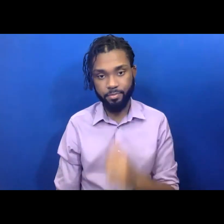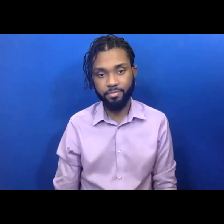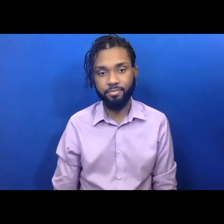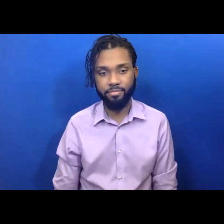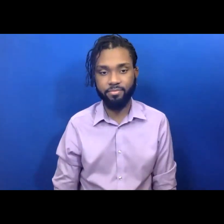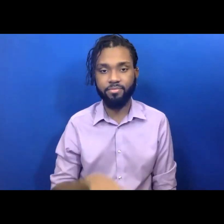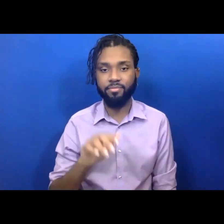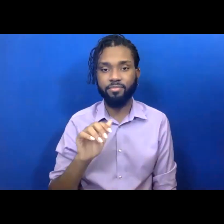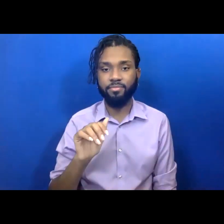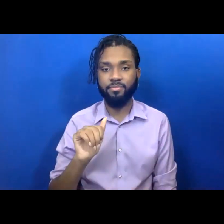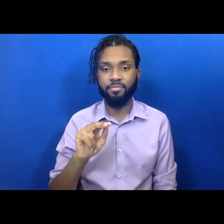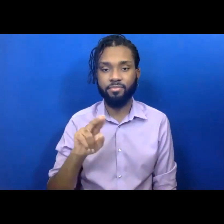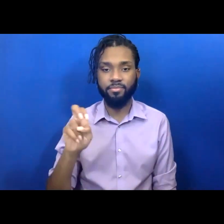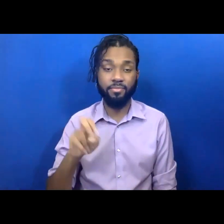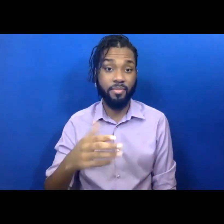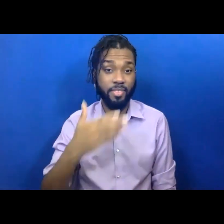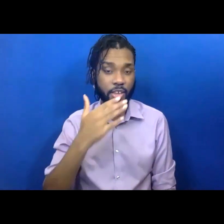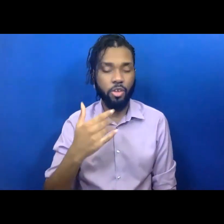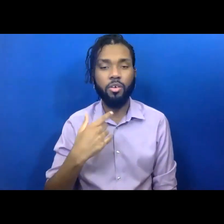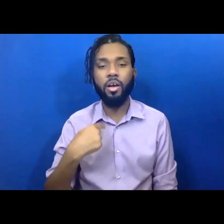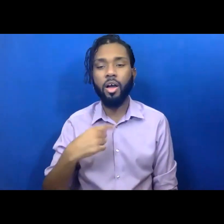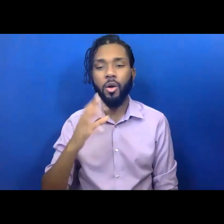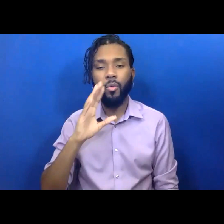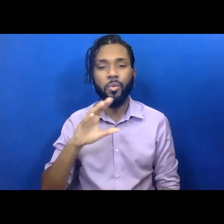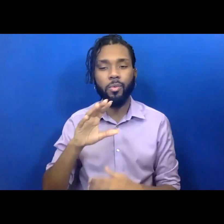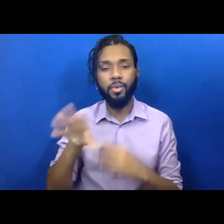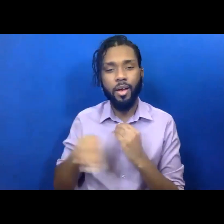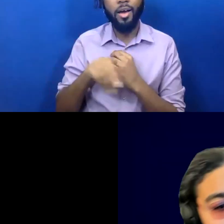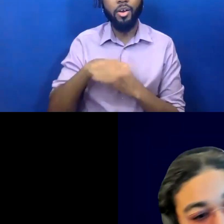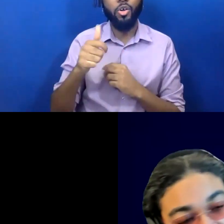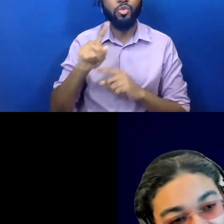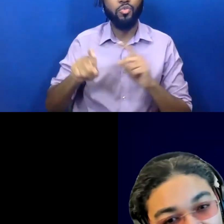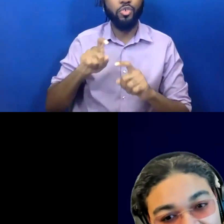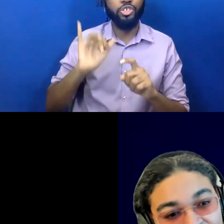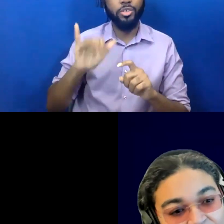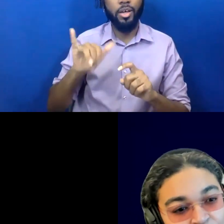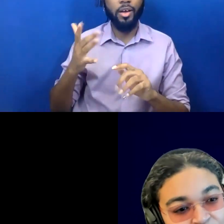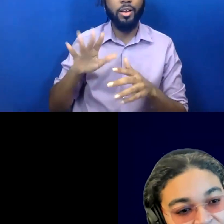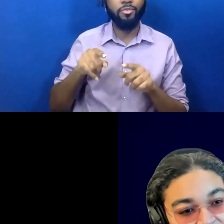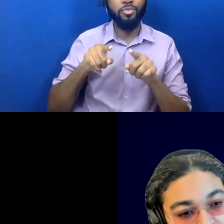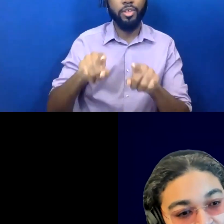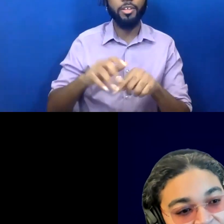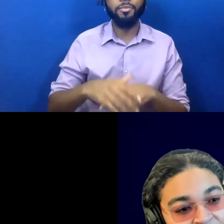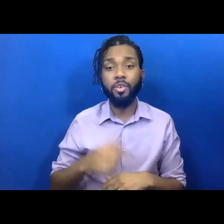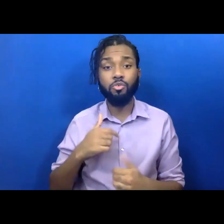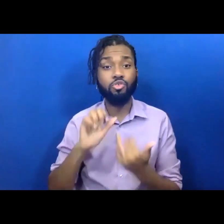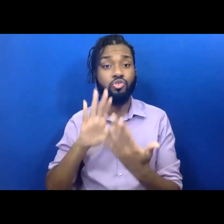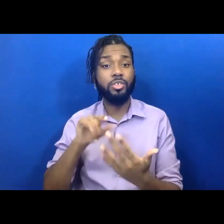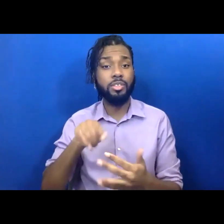Thank you. And I'm tying this in to a couple other questions that are related. I'm addressing the connections between this